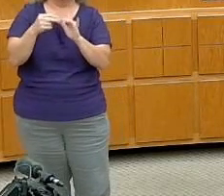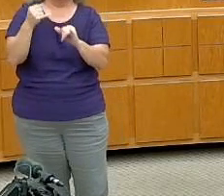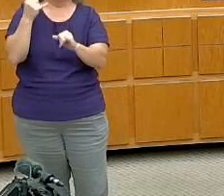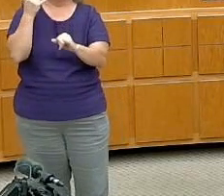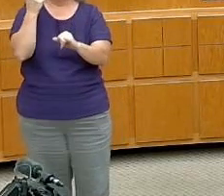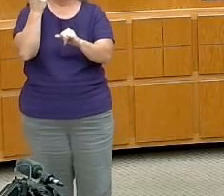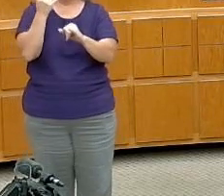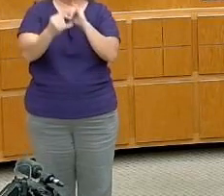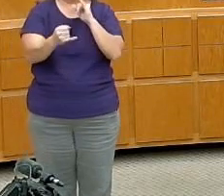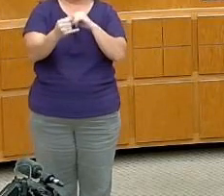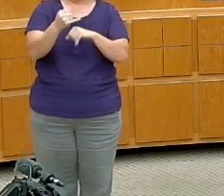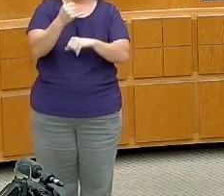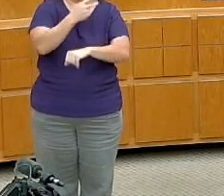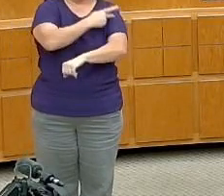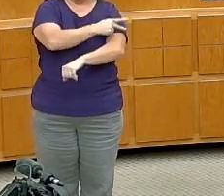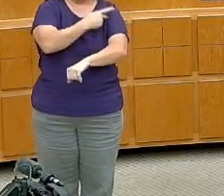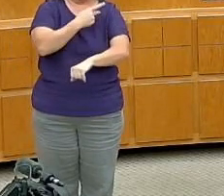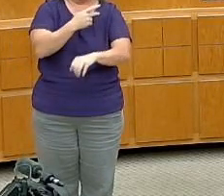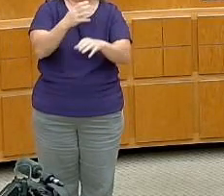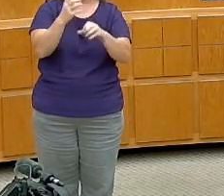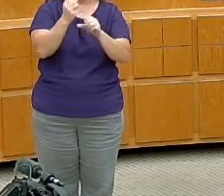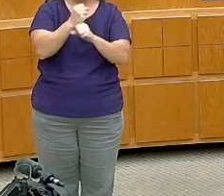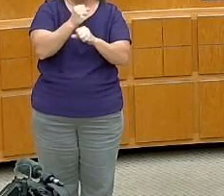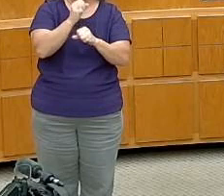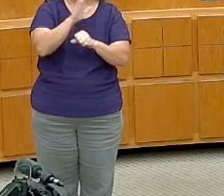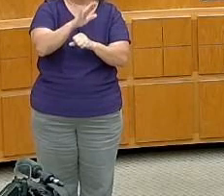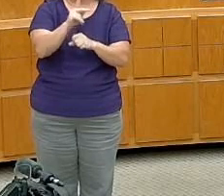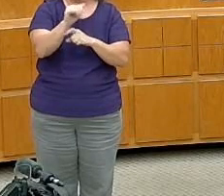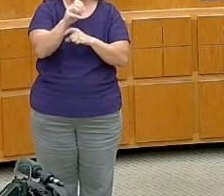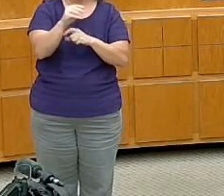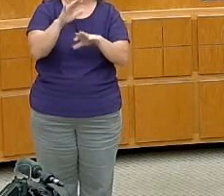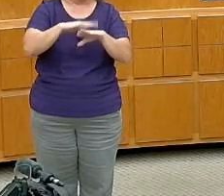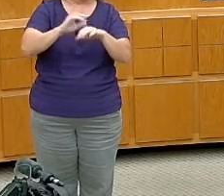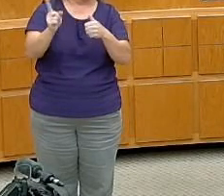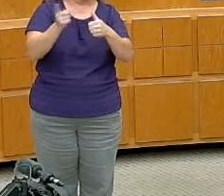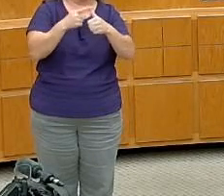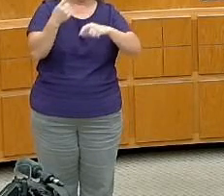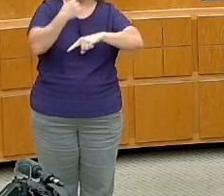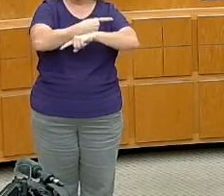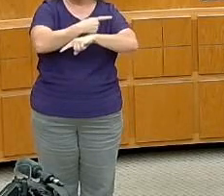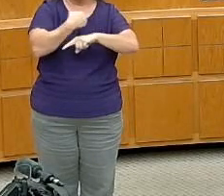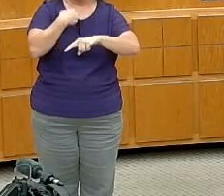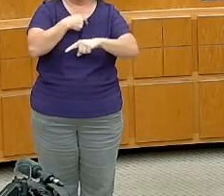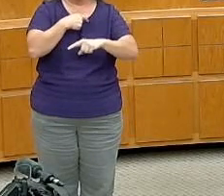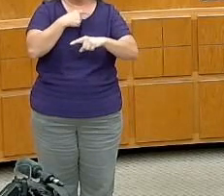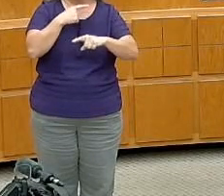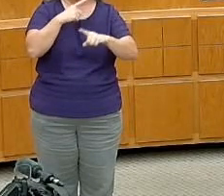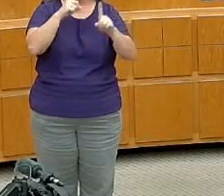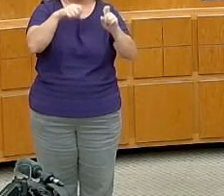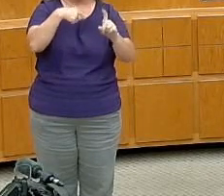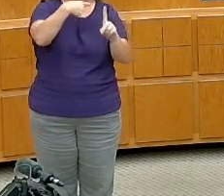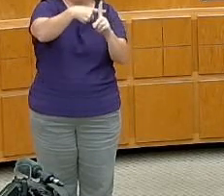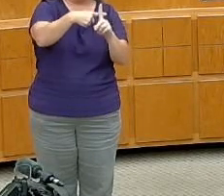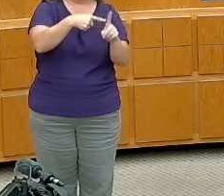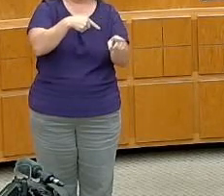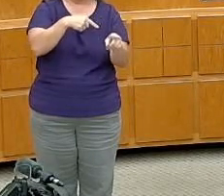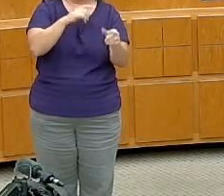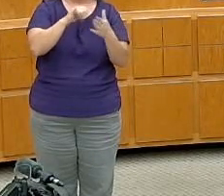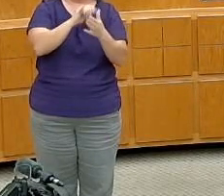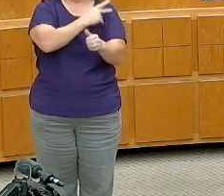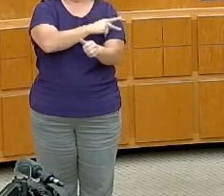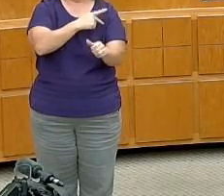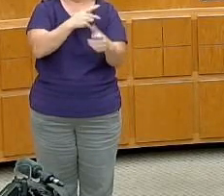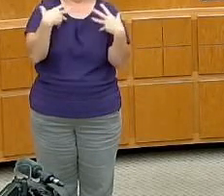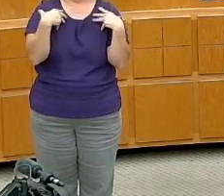the plasma on day 1, which is a remarkable achievement in my opinion, and that patient recovered in 5